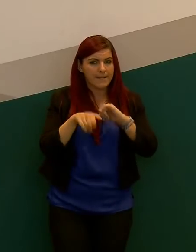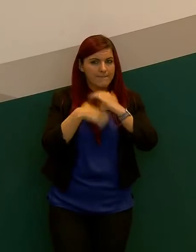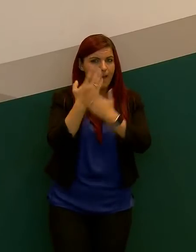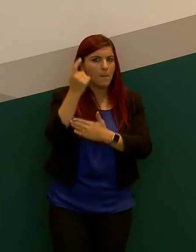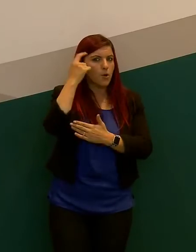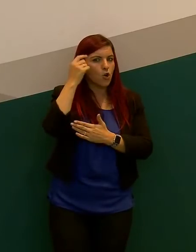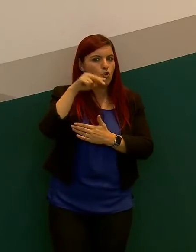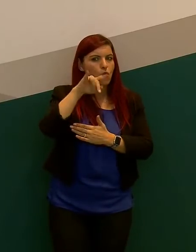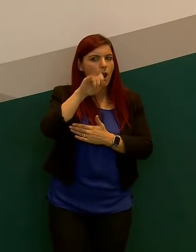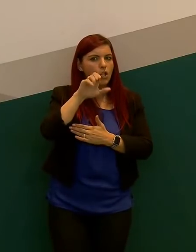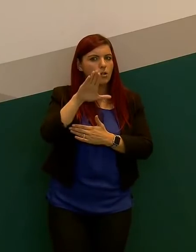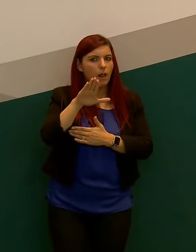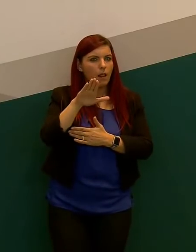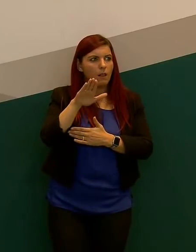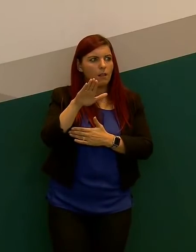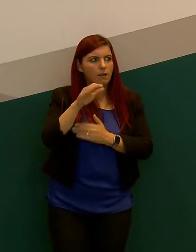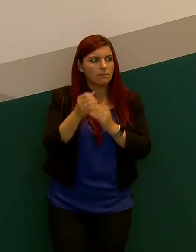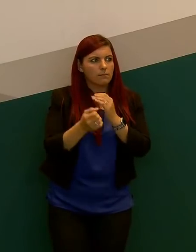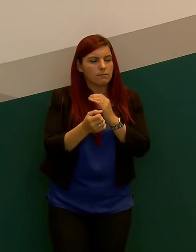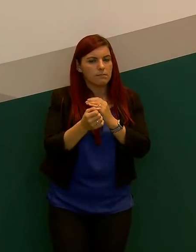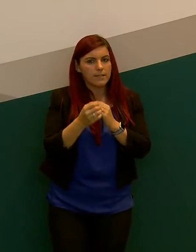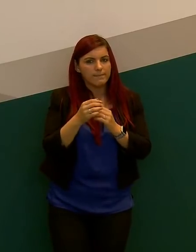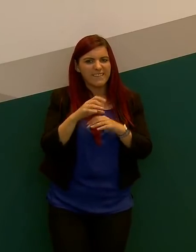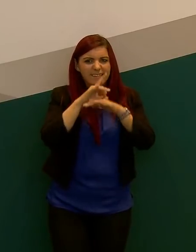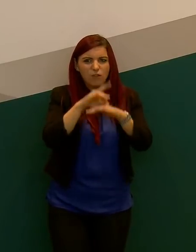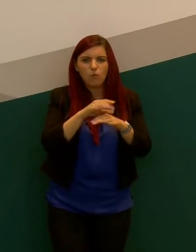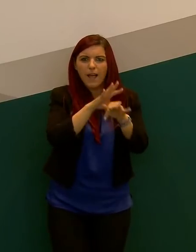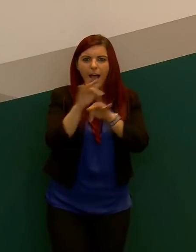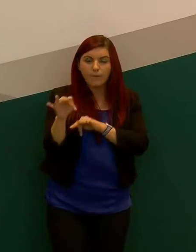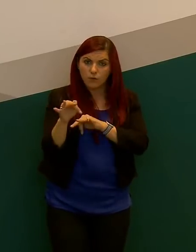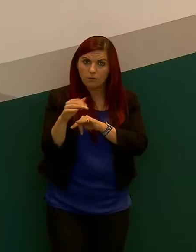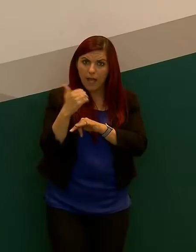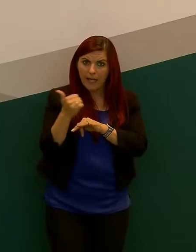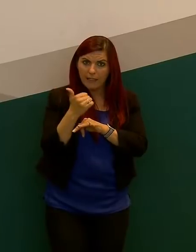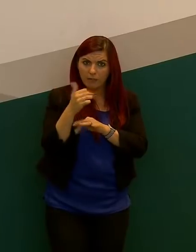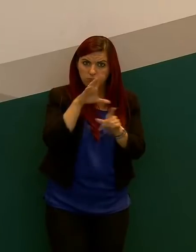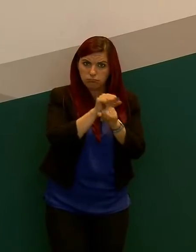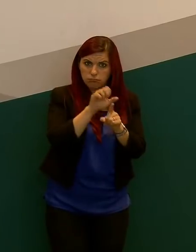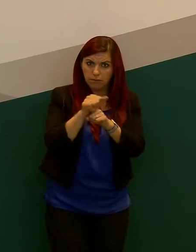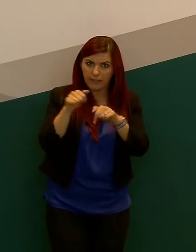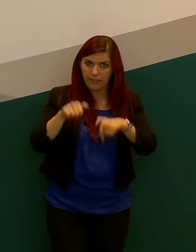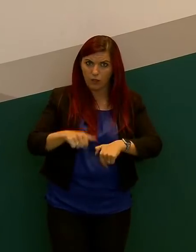as that here? I know we had some cases of the PIMS virus, or the PIMS illness, but that seems to have disappeared.